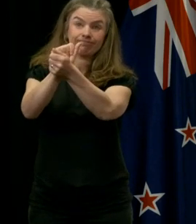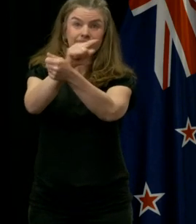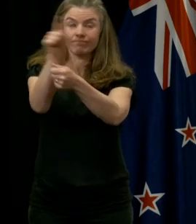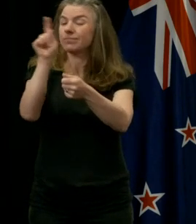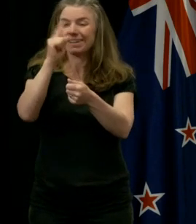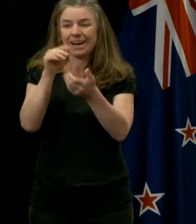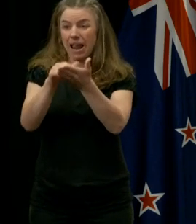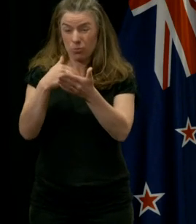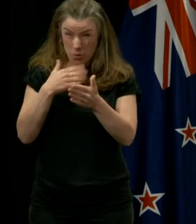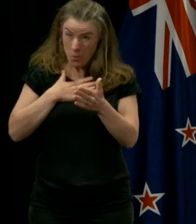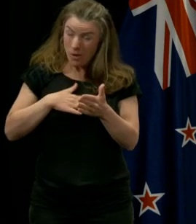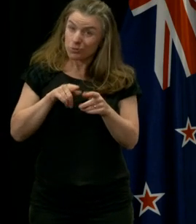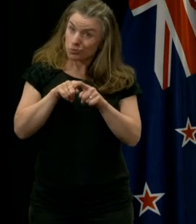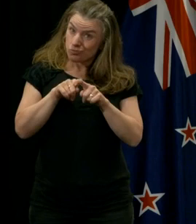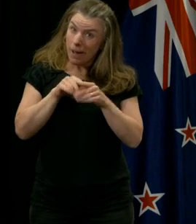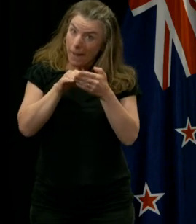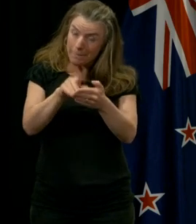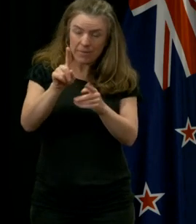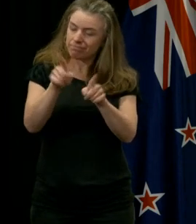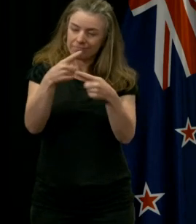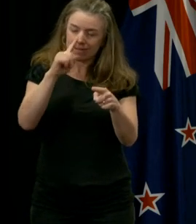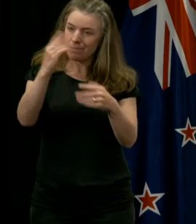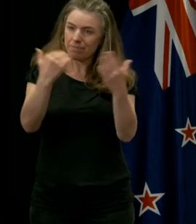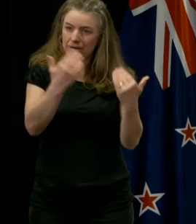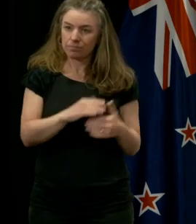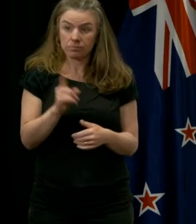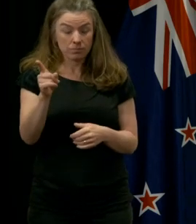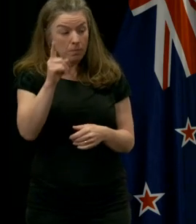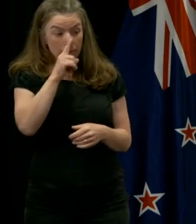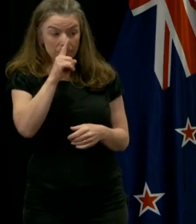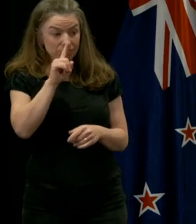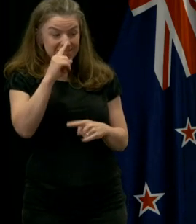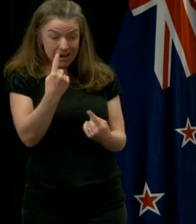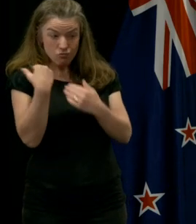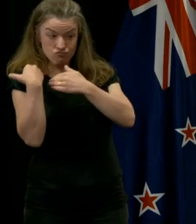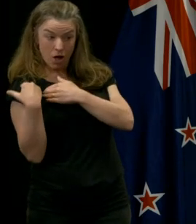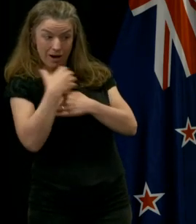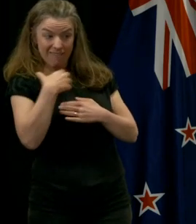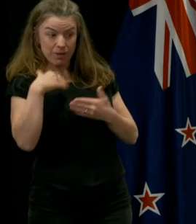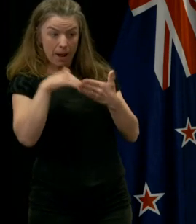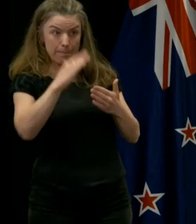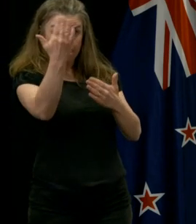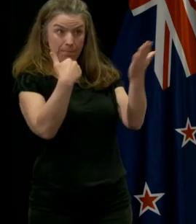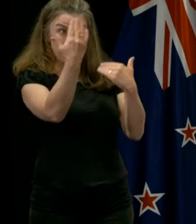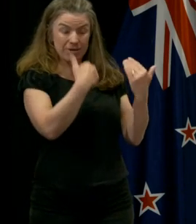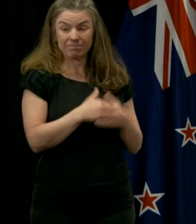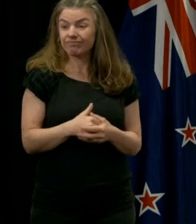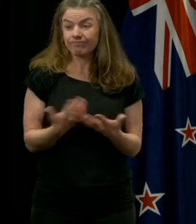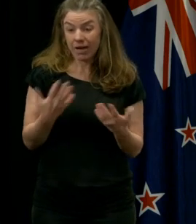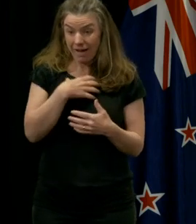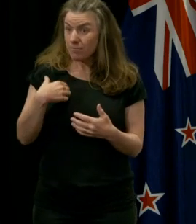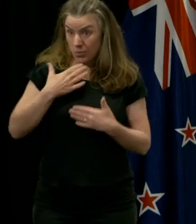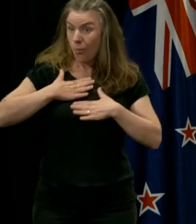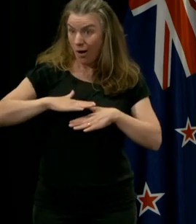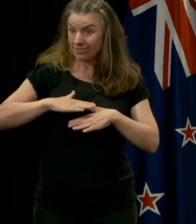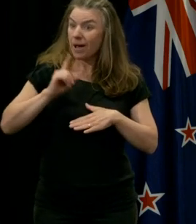won't, even through our best efforts, be able to bring home. Not be relying on the government at the moment to bring them home from overseas. It's simply not an issue of the government.